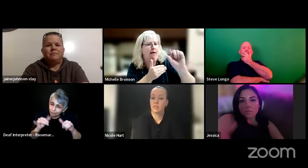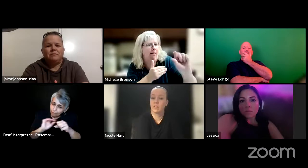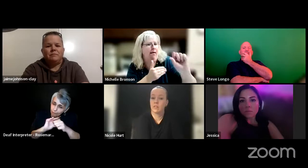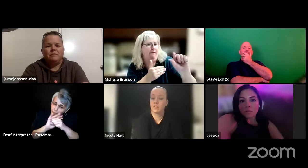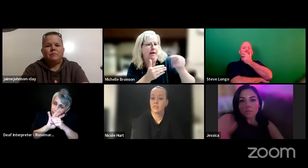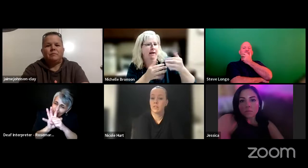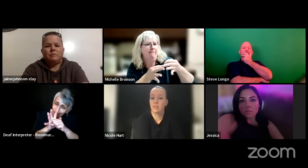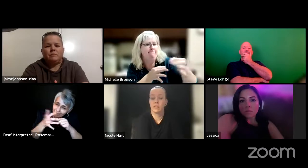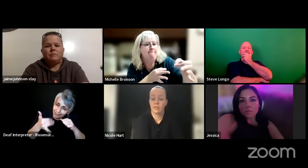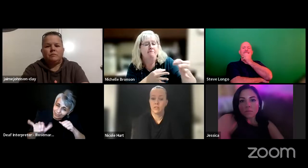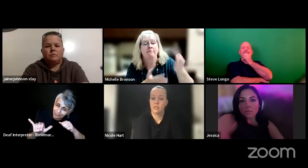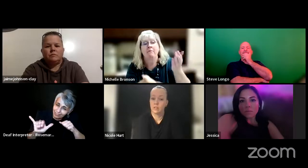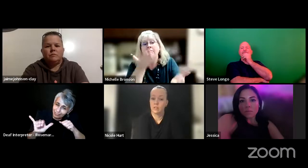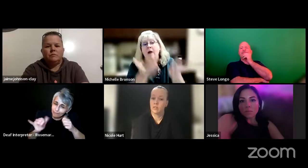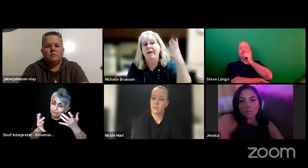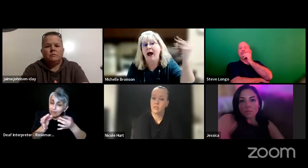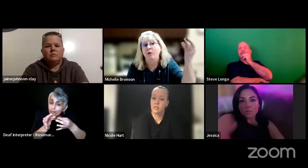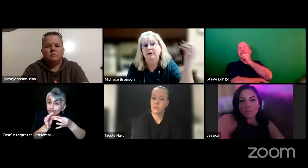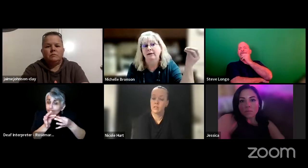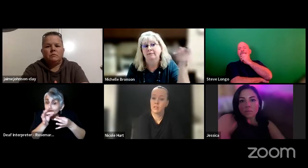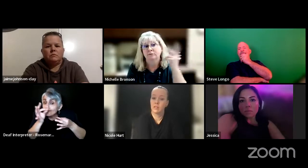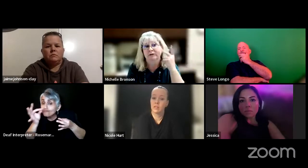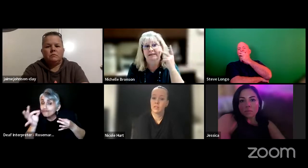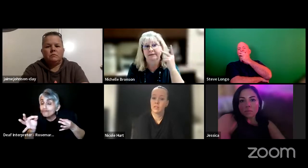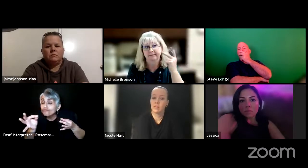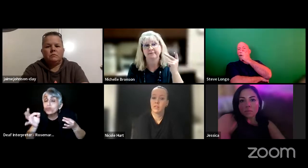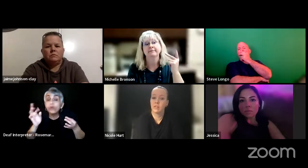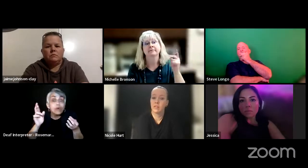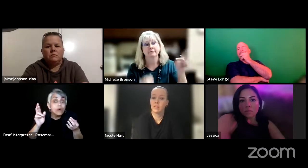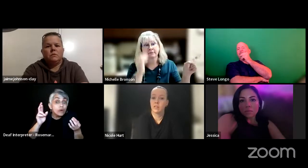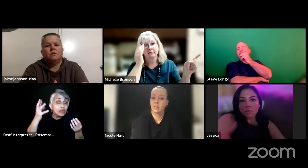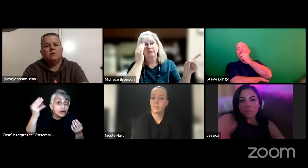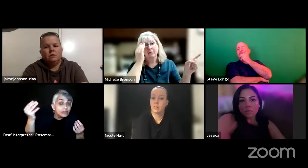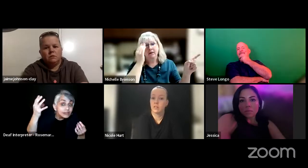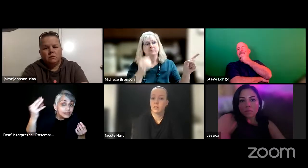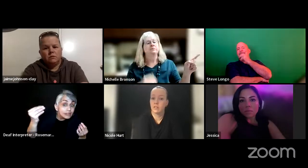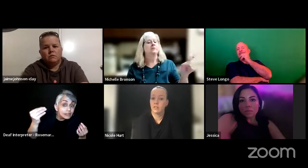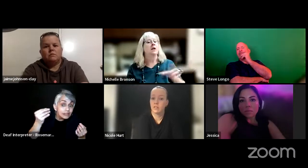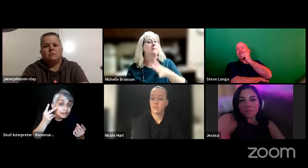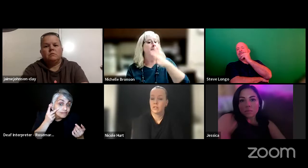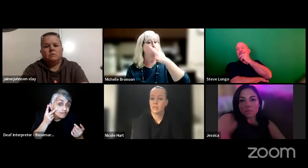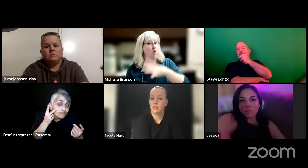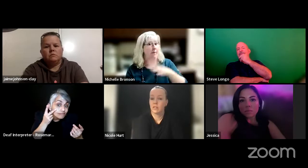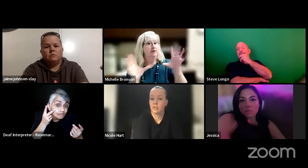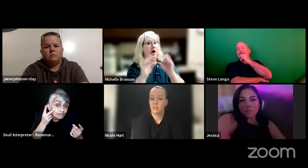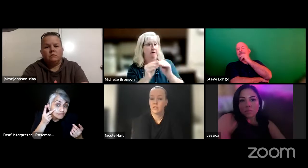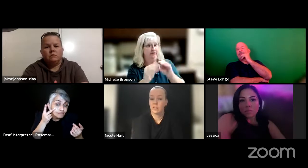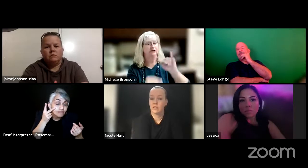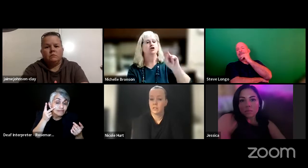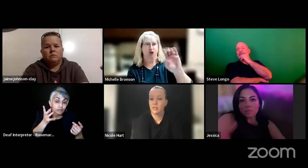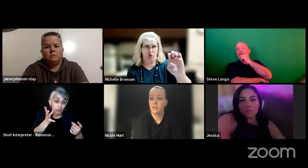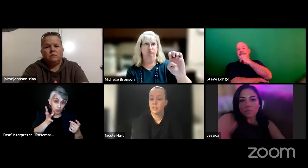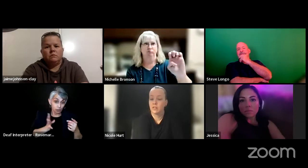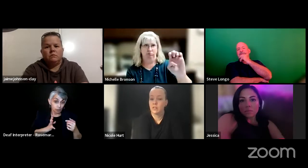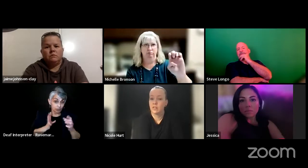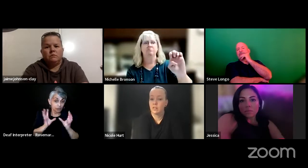bit early to have it in person. And if we put it off a little bit, maybe we can have it in person, but